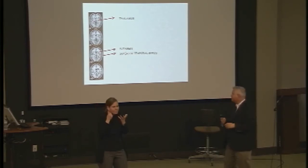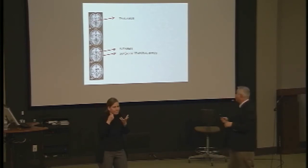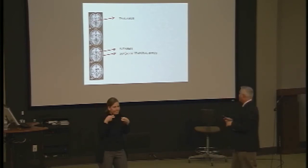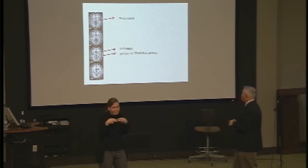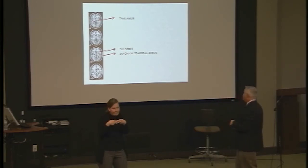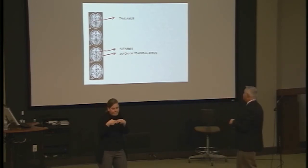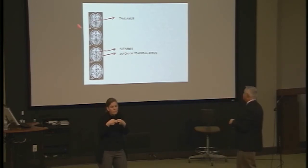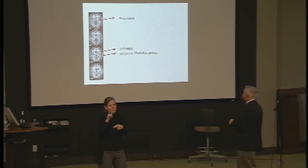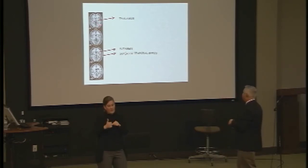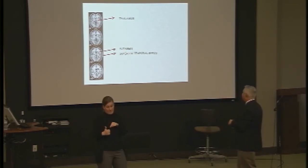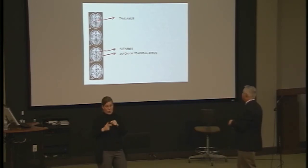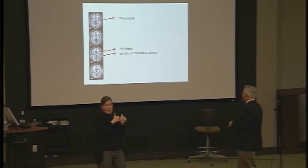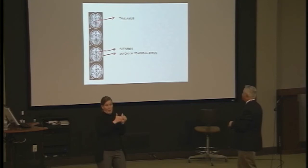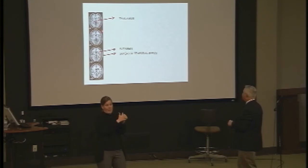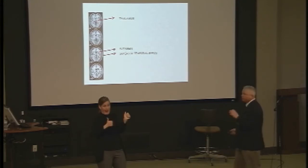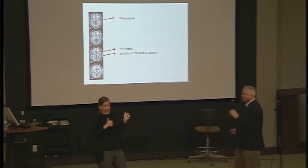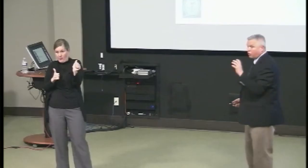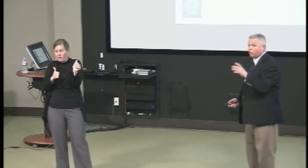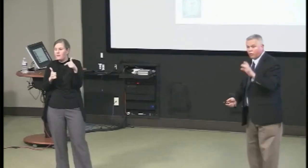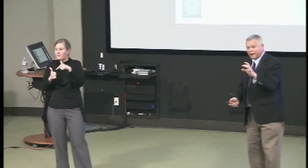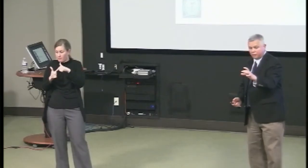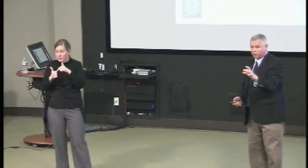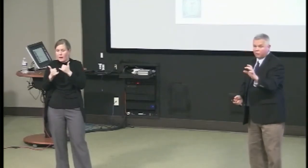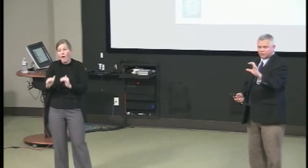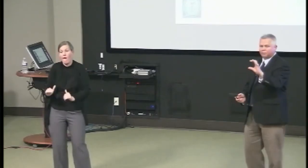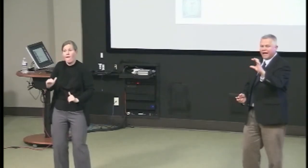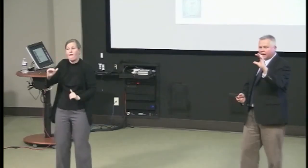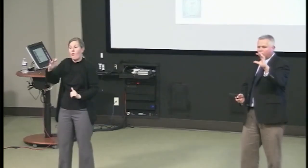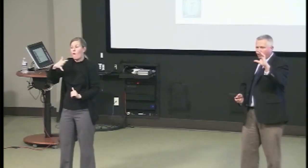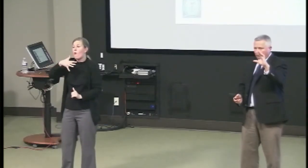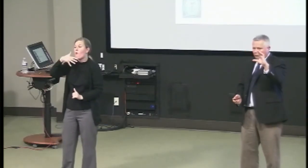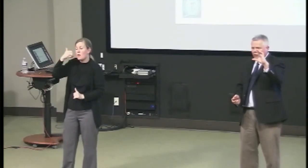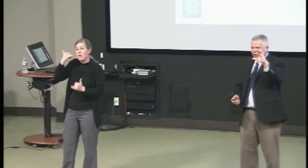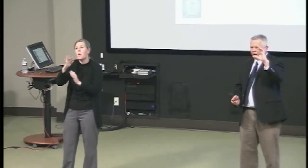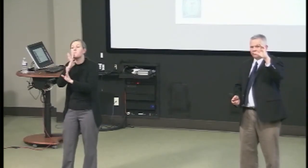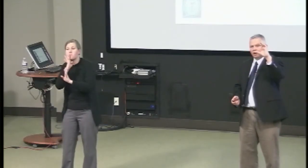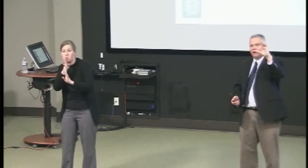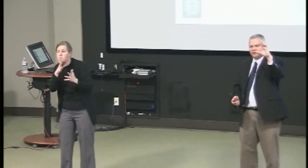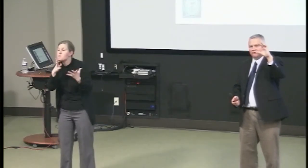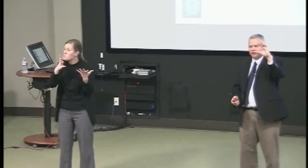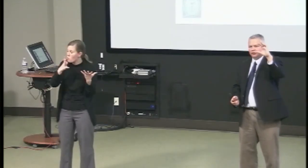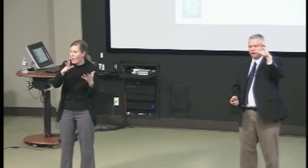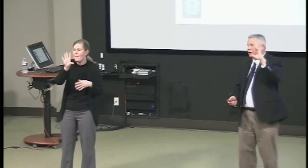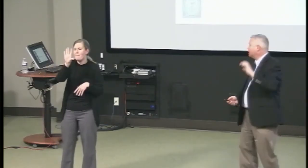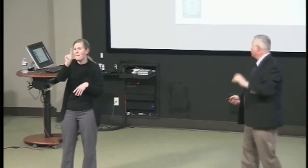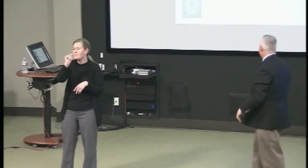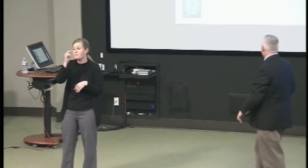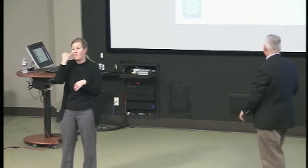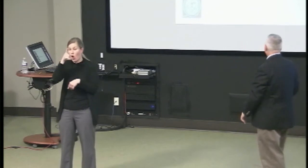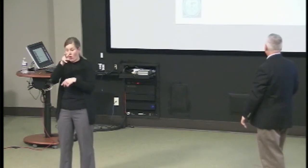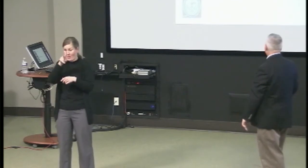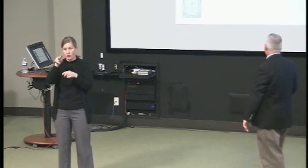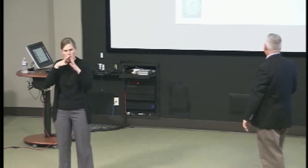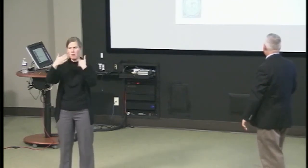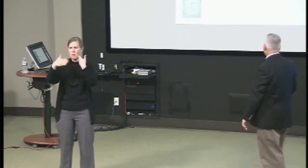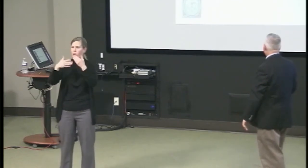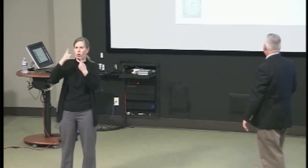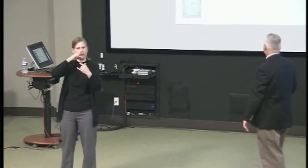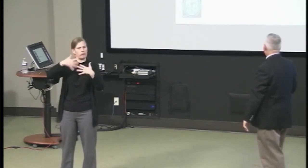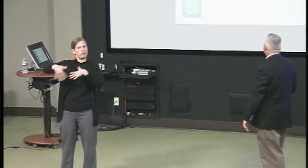reading and listening reasonably well, but with an incredible, almost a black hole of no activation for